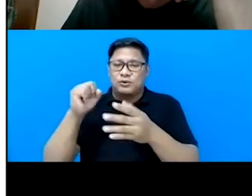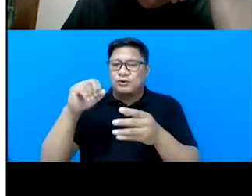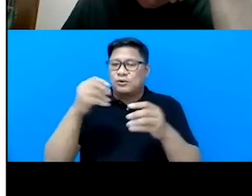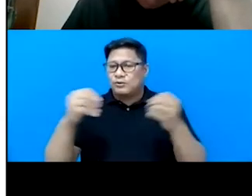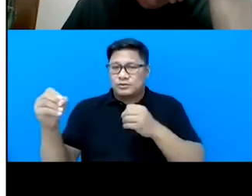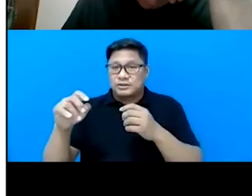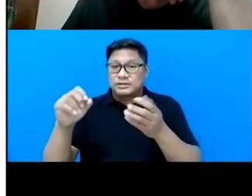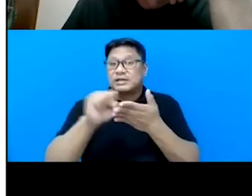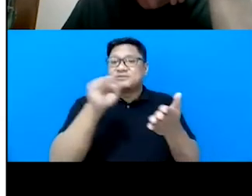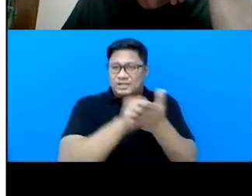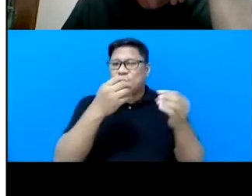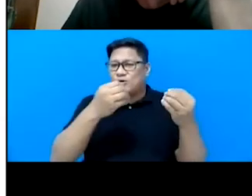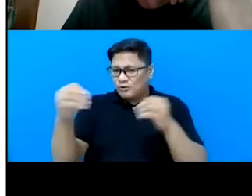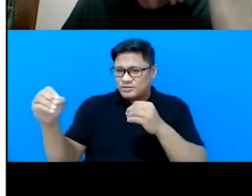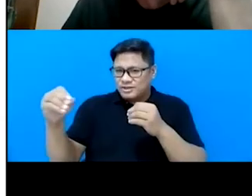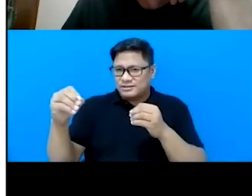Subject, object,